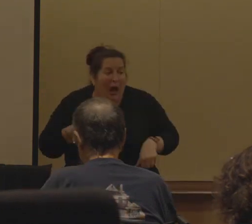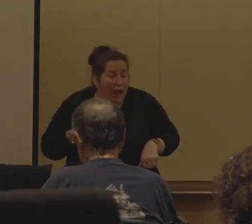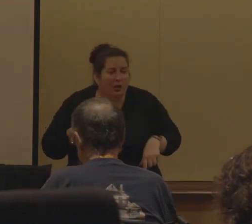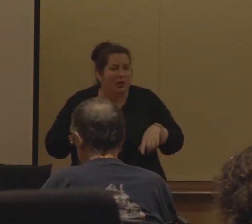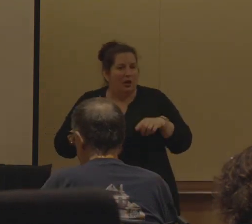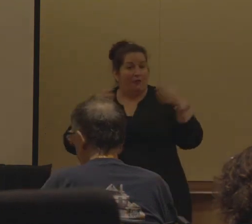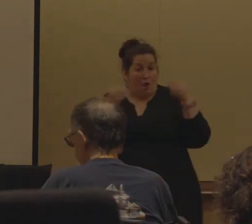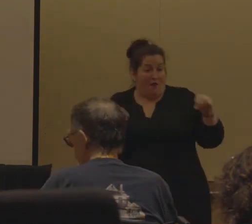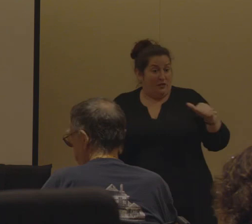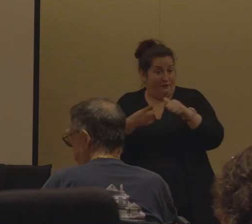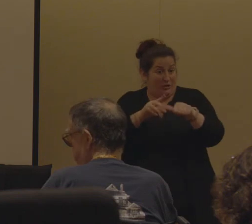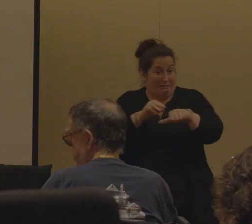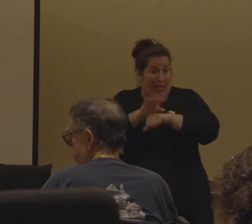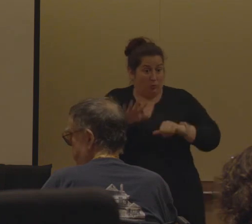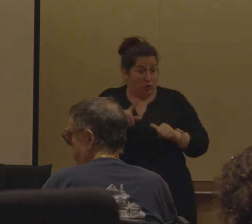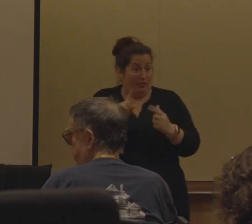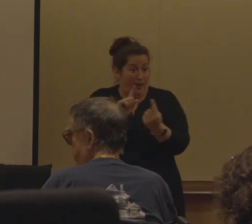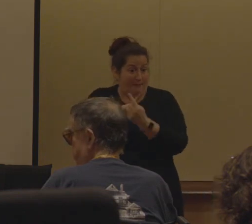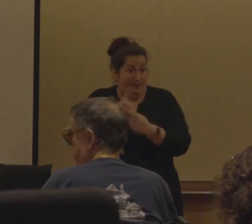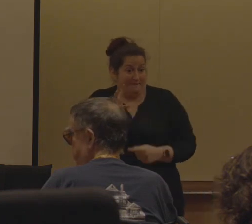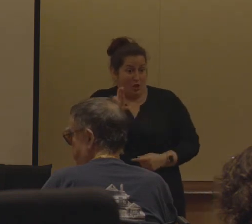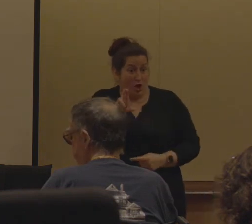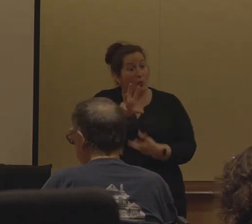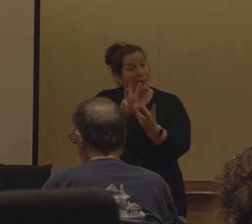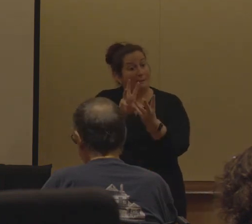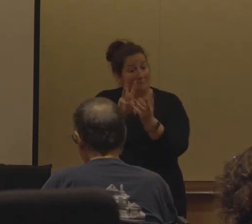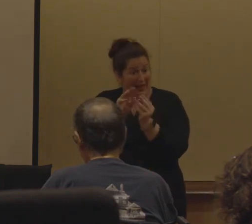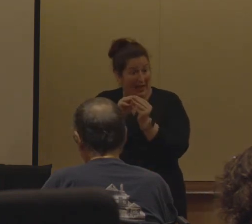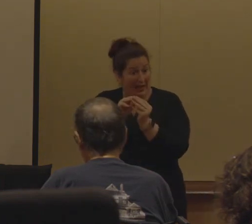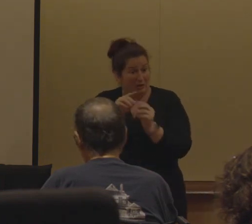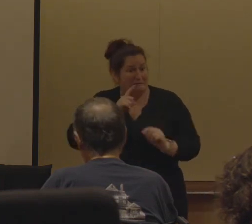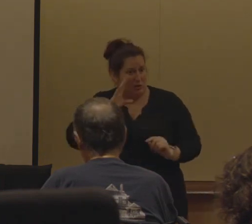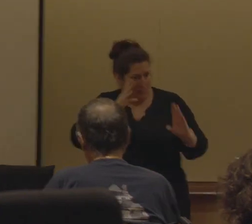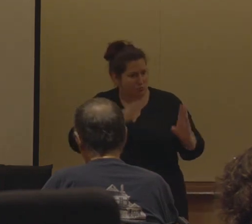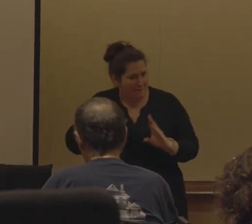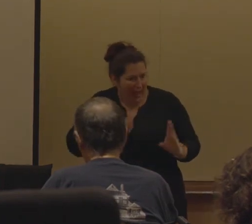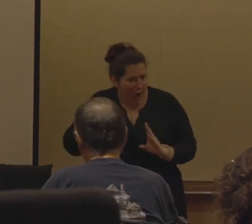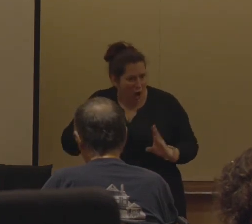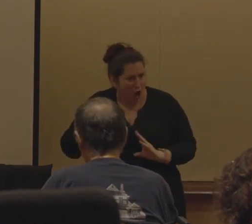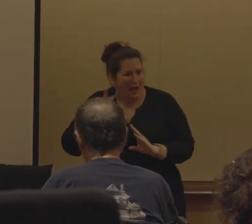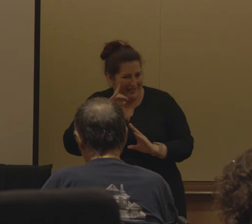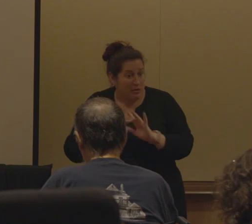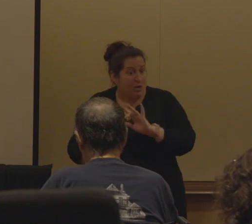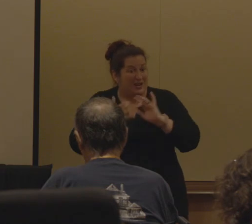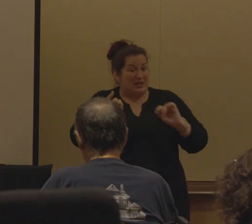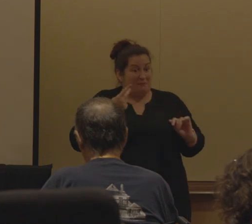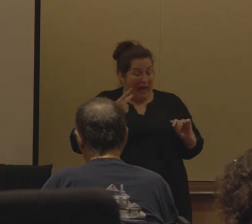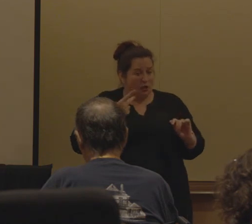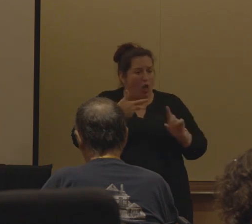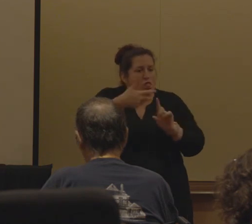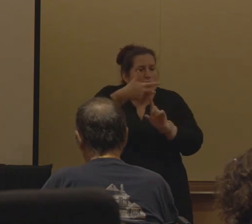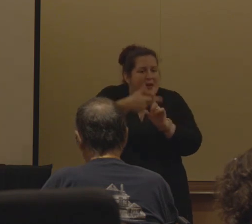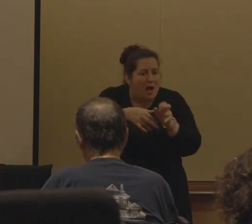I first had a counselor that when we went and meet, then she said she was going to prepare a plan and get back to us. Took 3